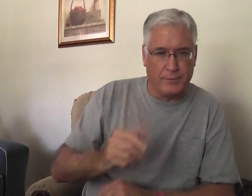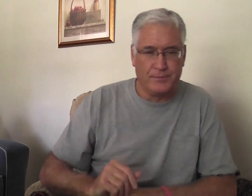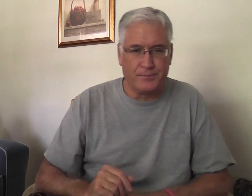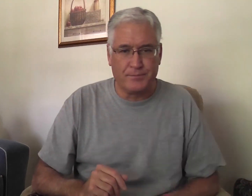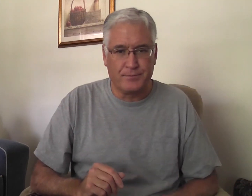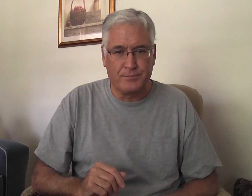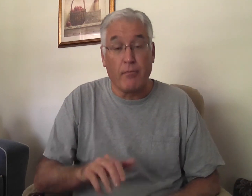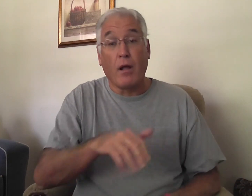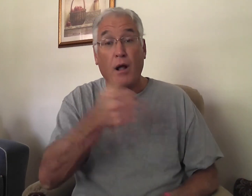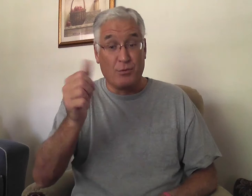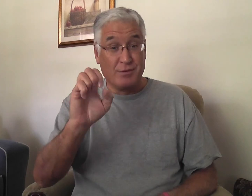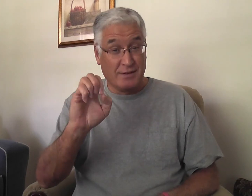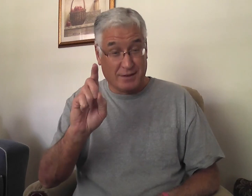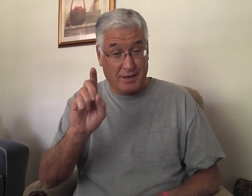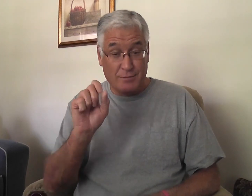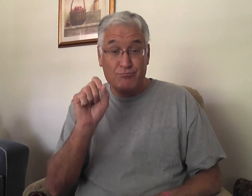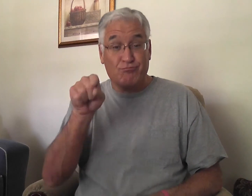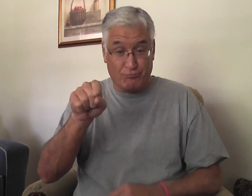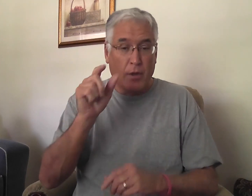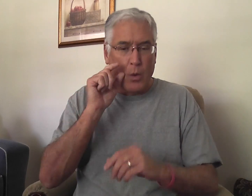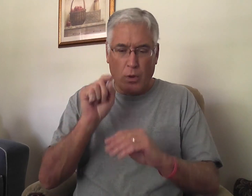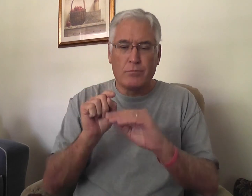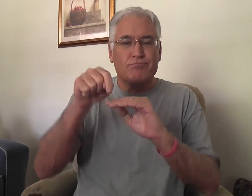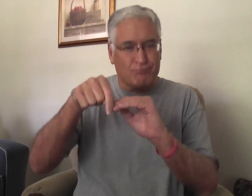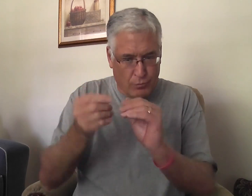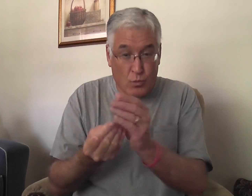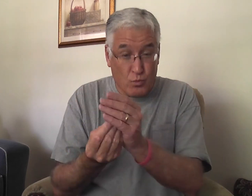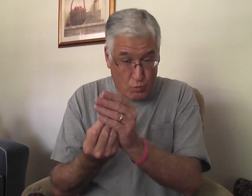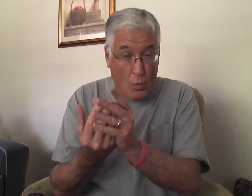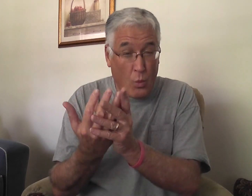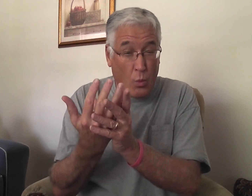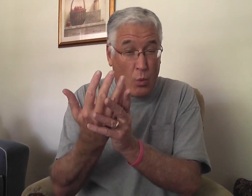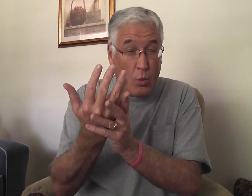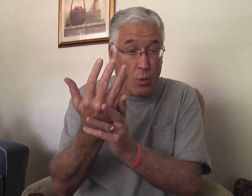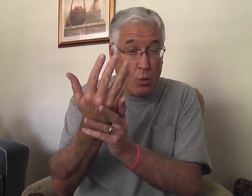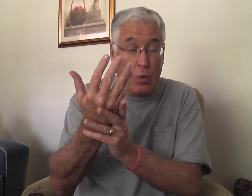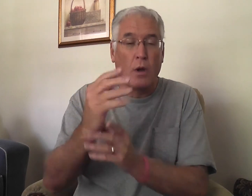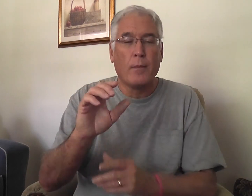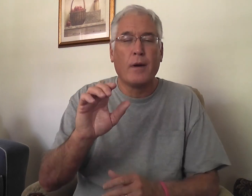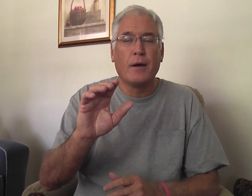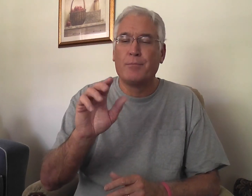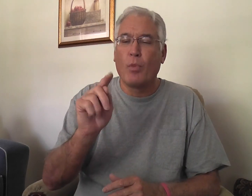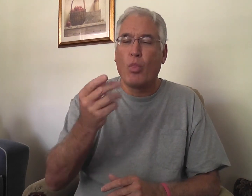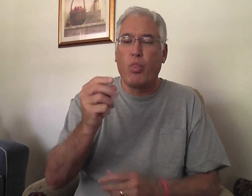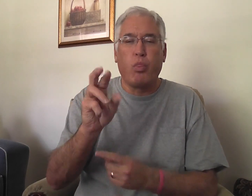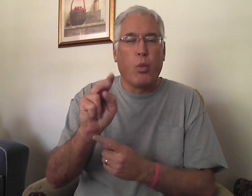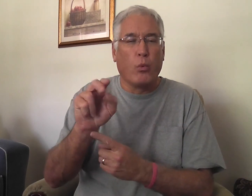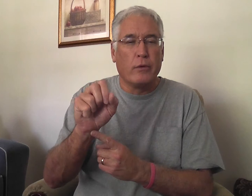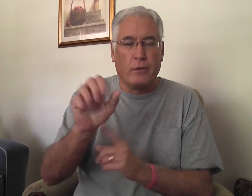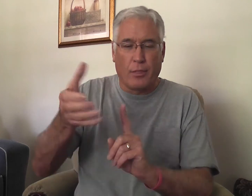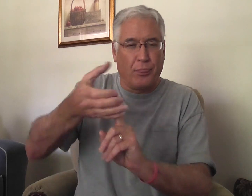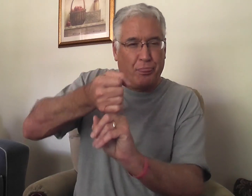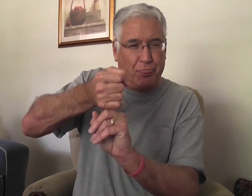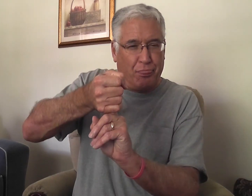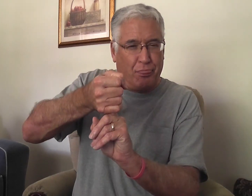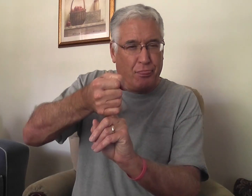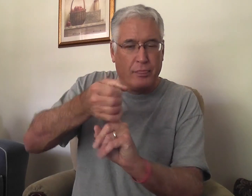it. Another seed, it goes in the ground and it grows up, and then the thorns choke